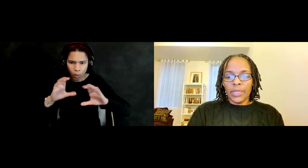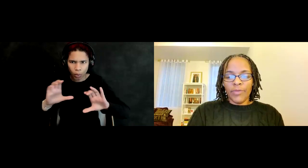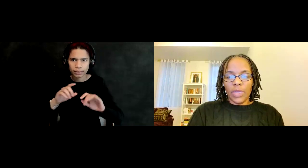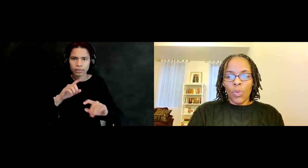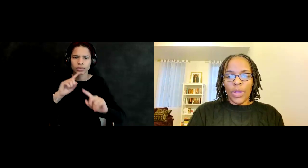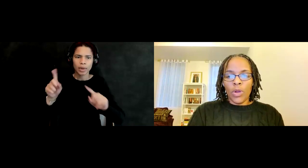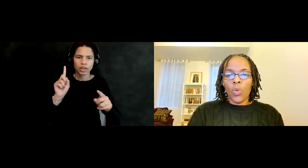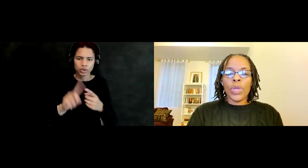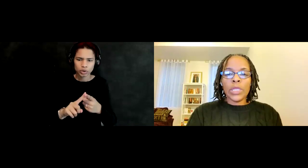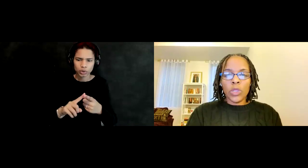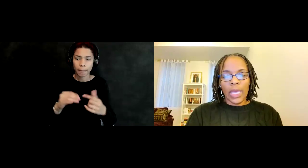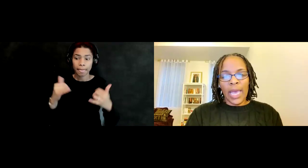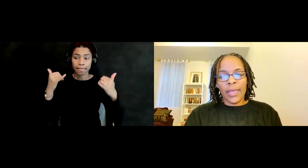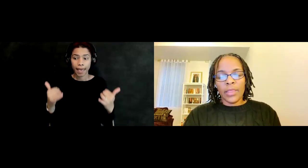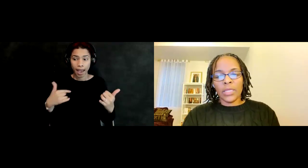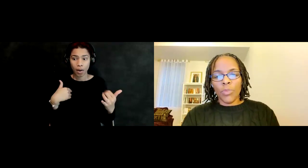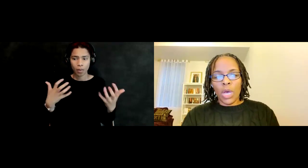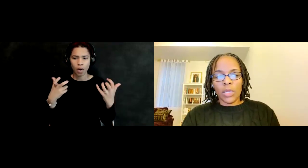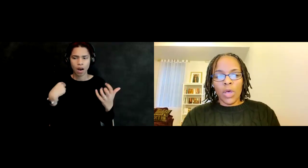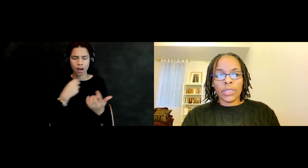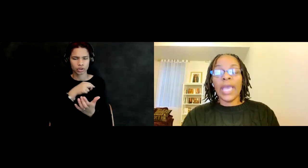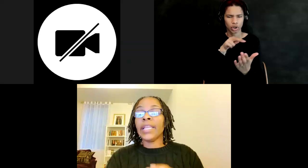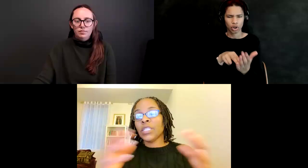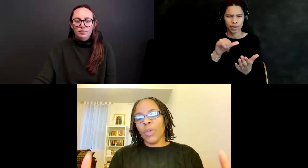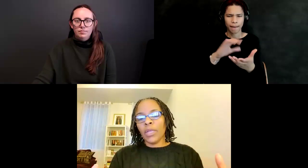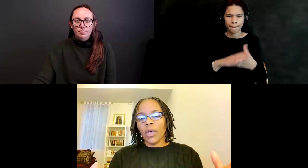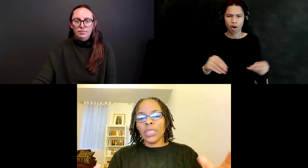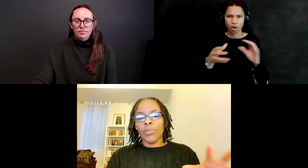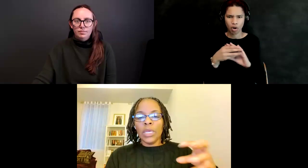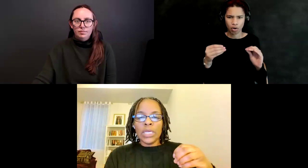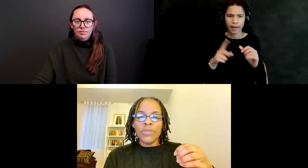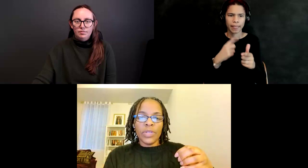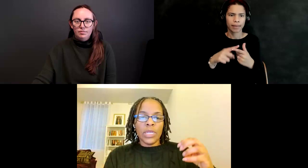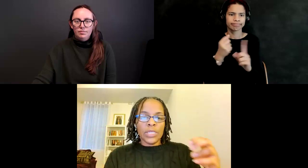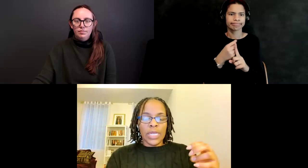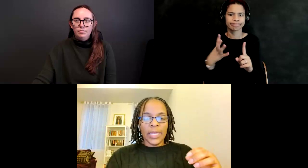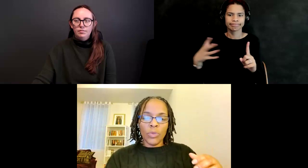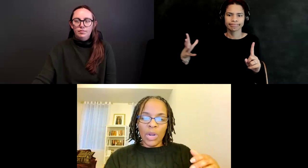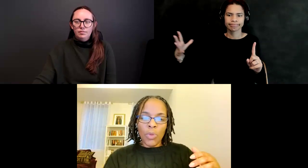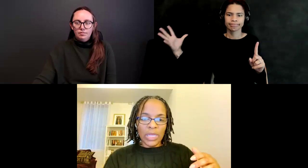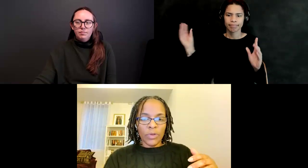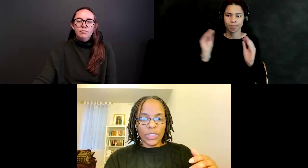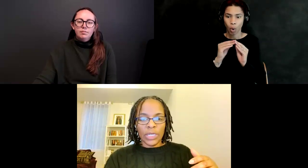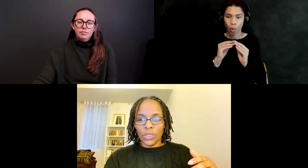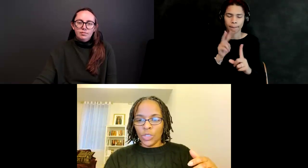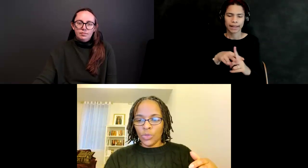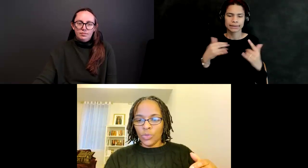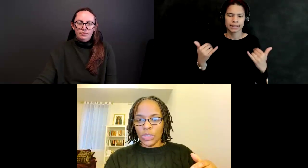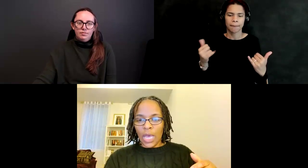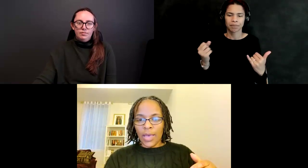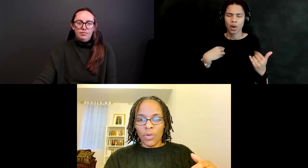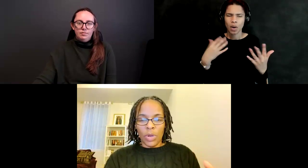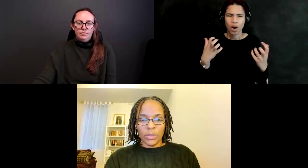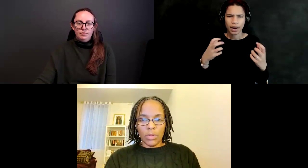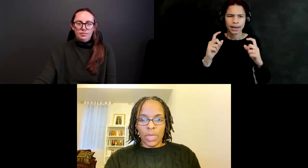an activity where we look at these monologues and expand on them even today. So, but I want to give you a chance to